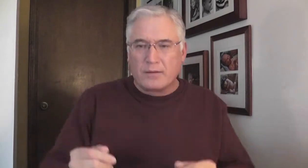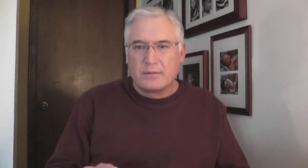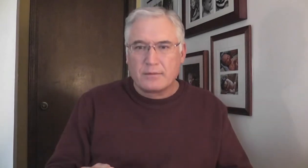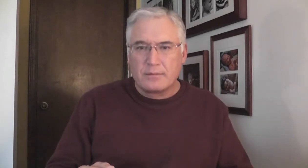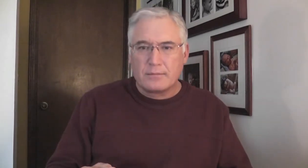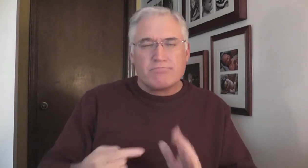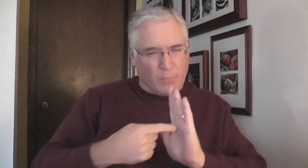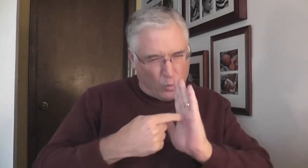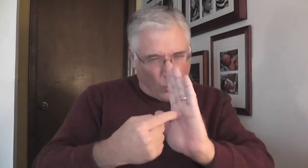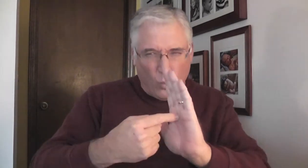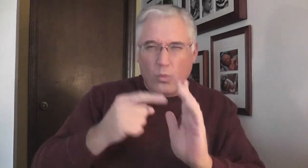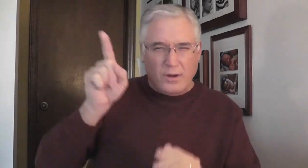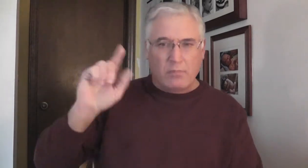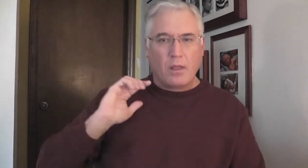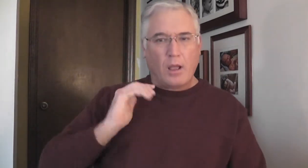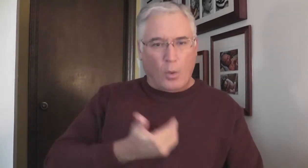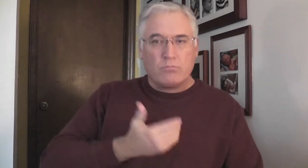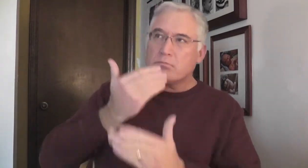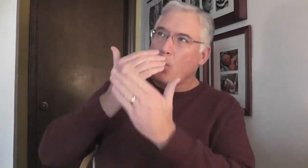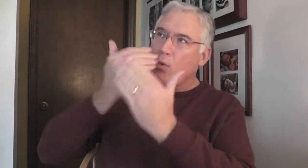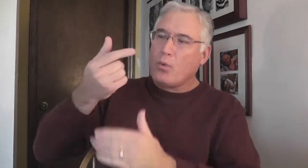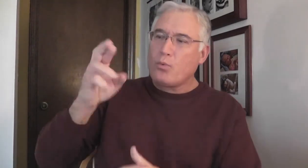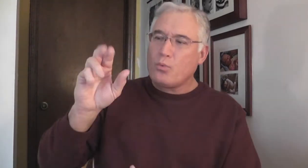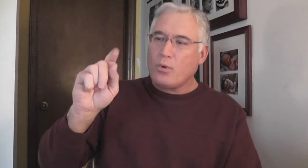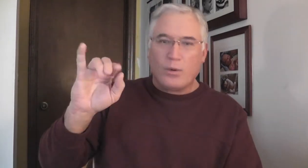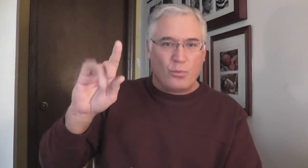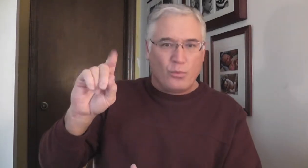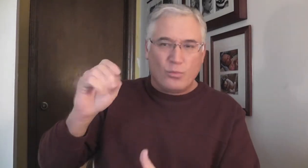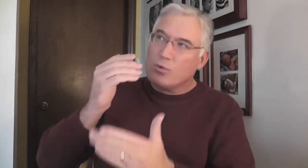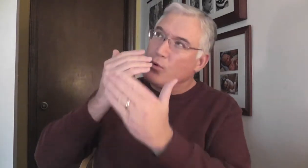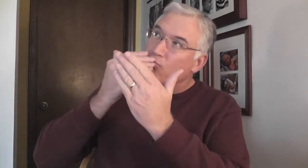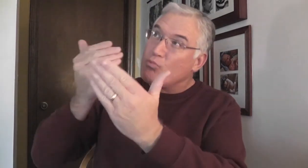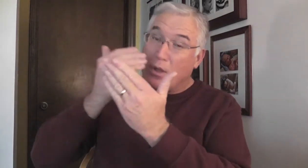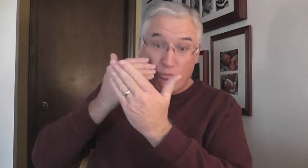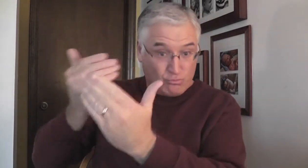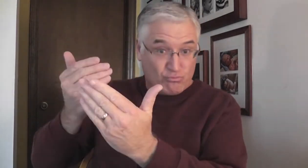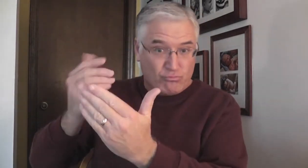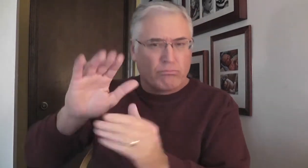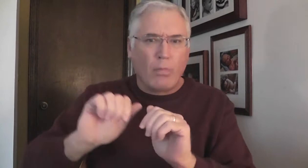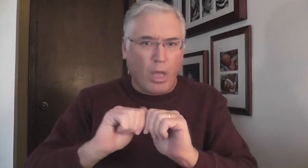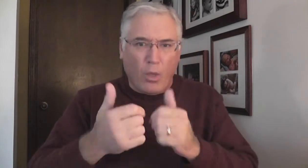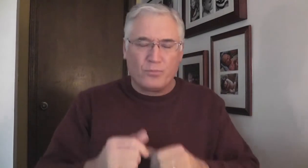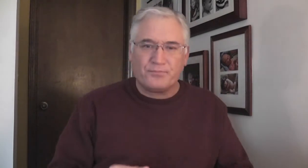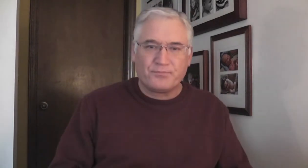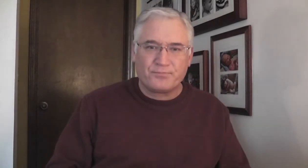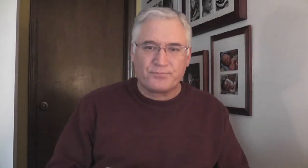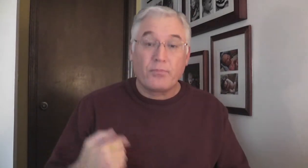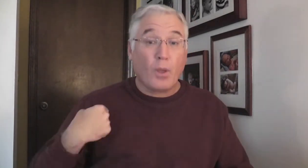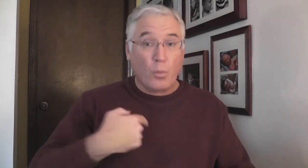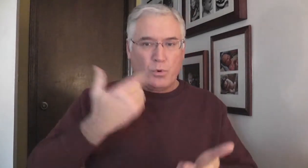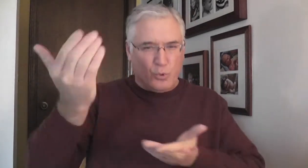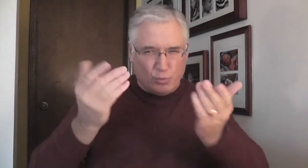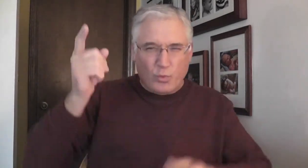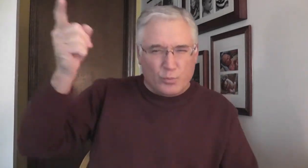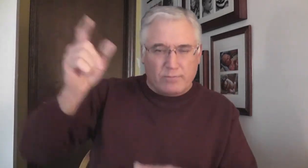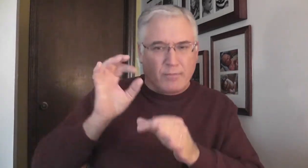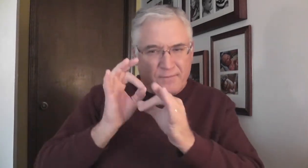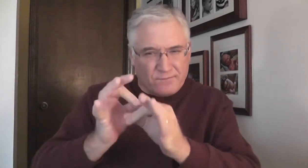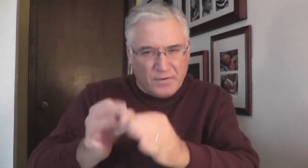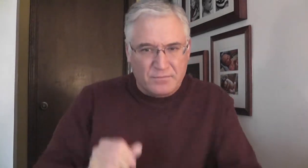do? Well, it's to show our gratitude, our thankfulness to him. And how do we do this? We do this